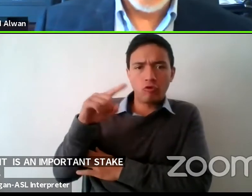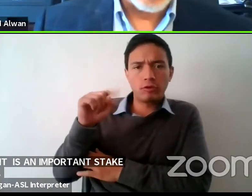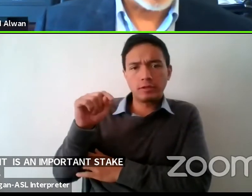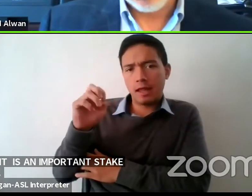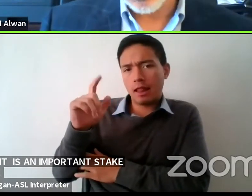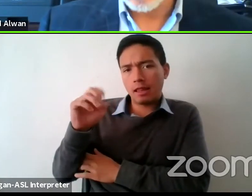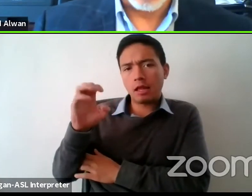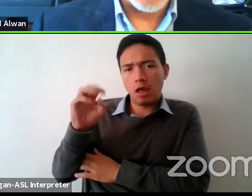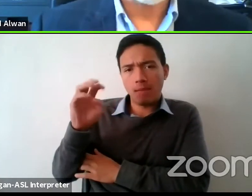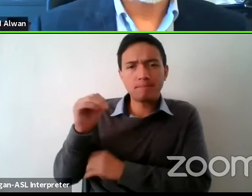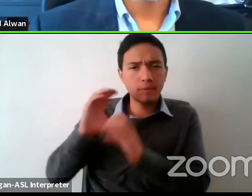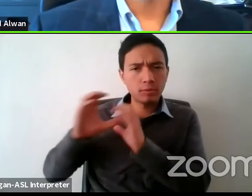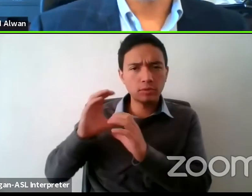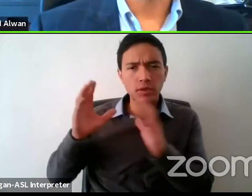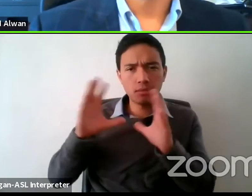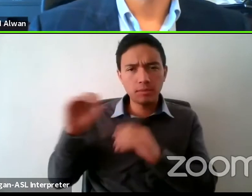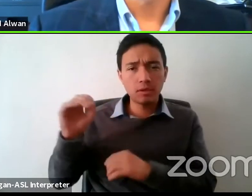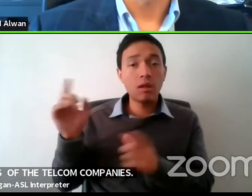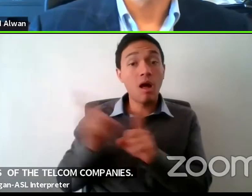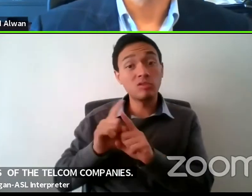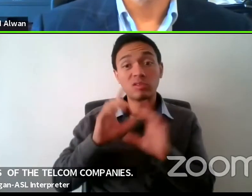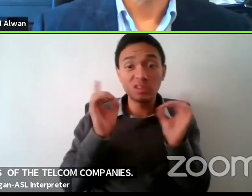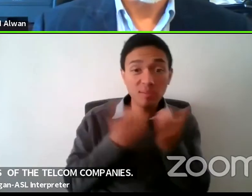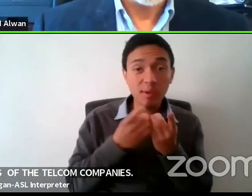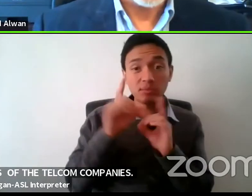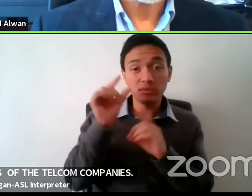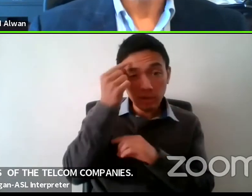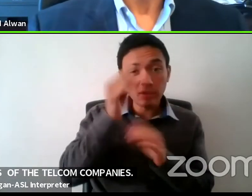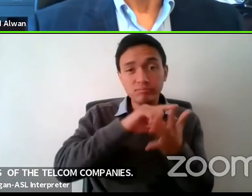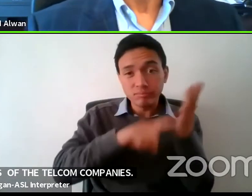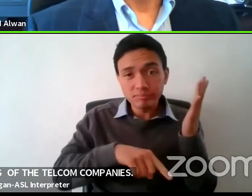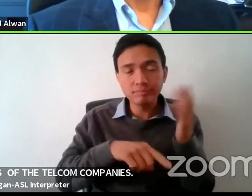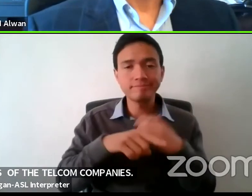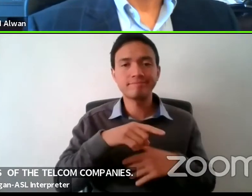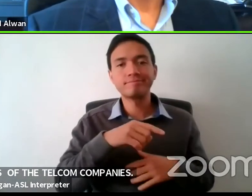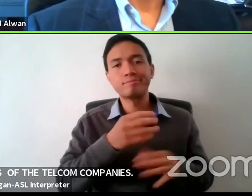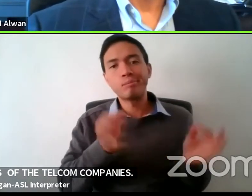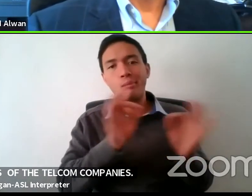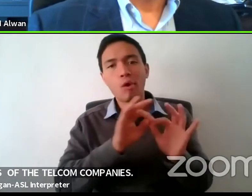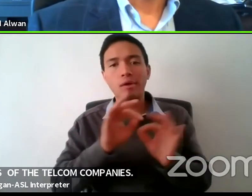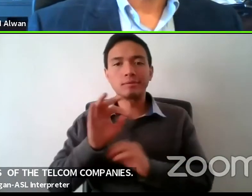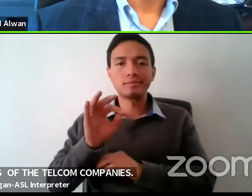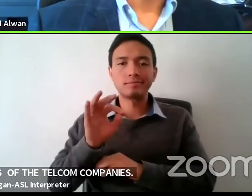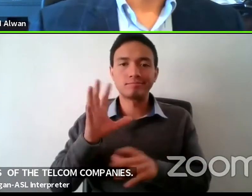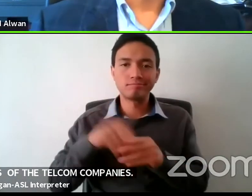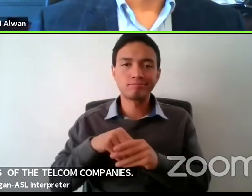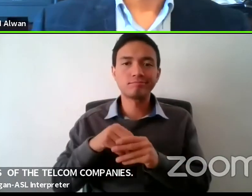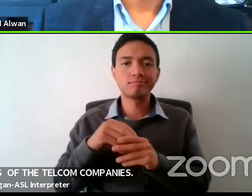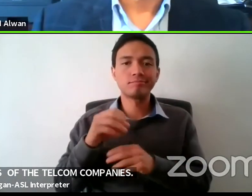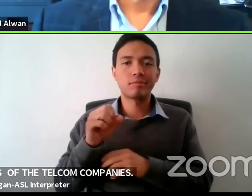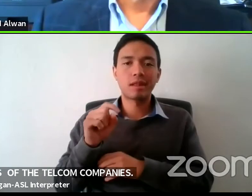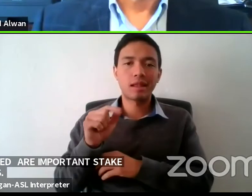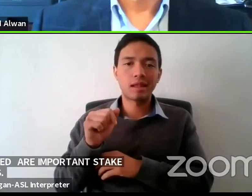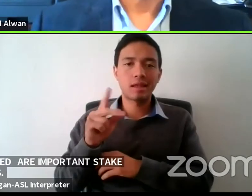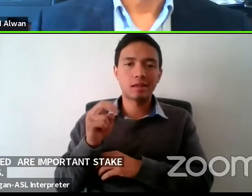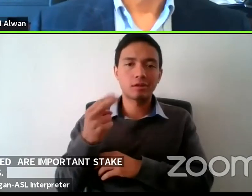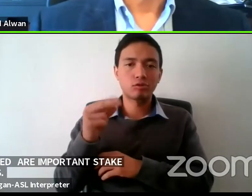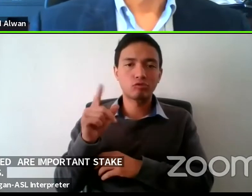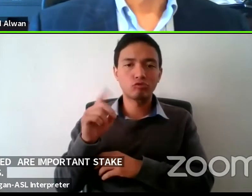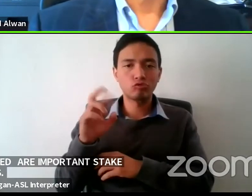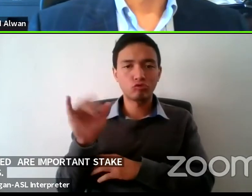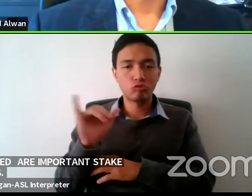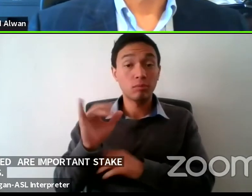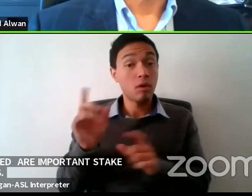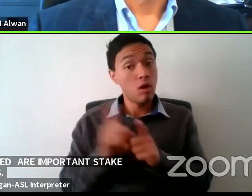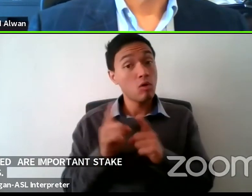The departments that I already mentioned are important stakeholders. but also consumers